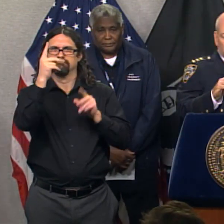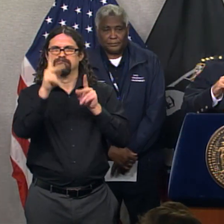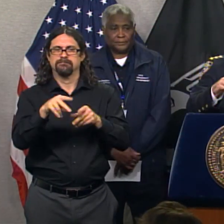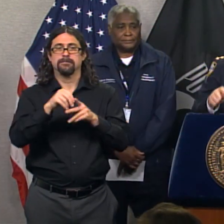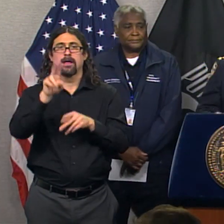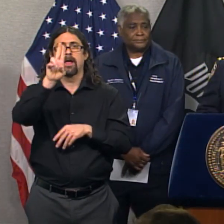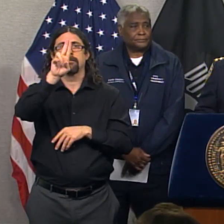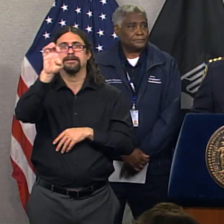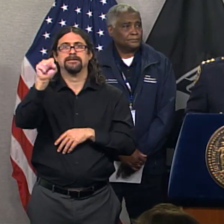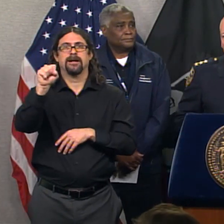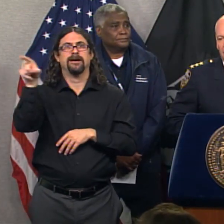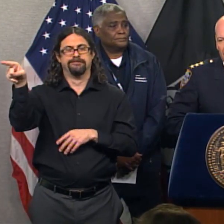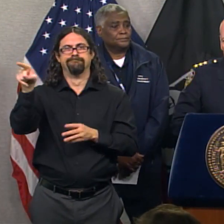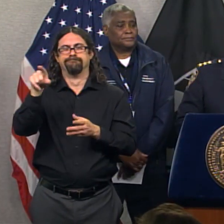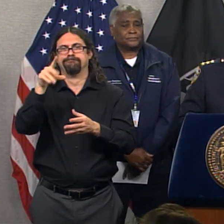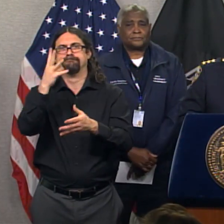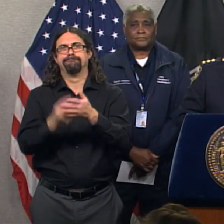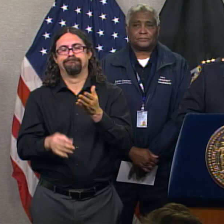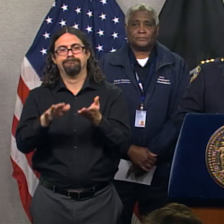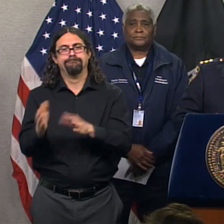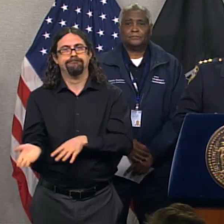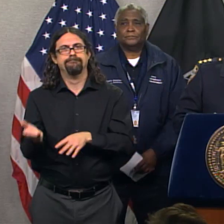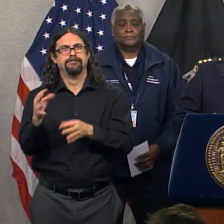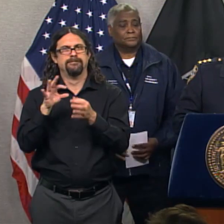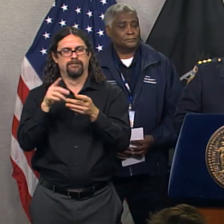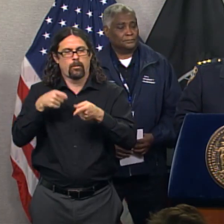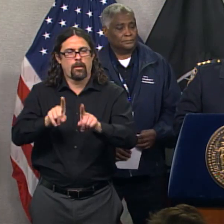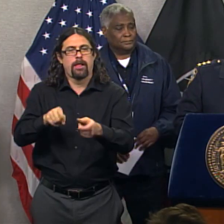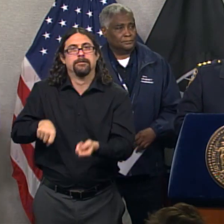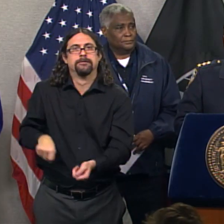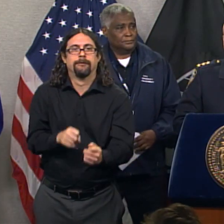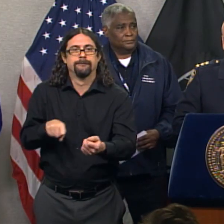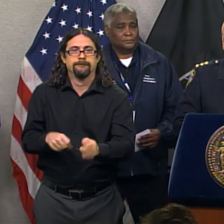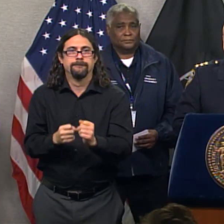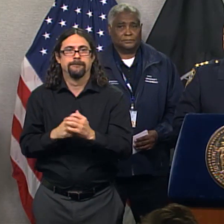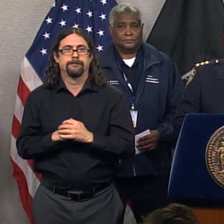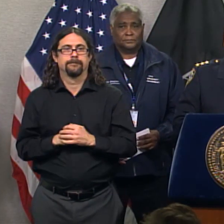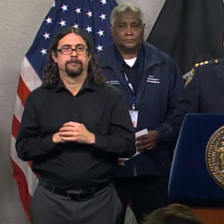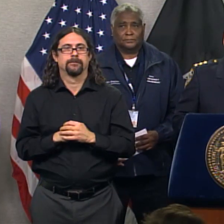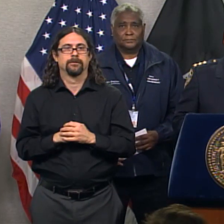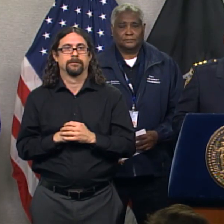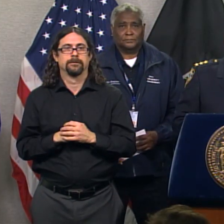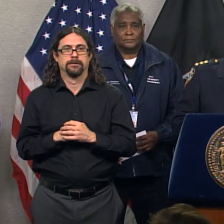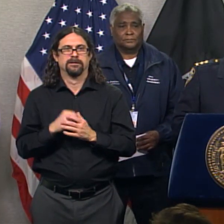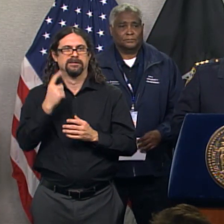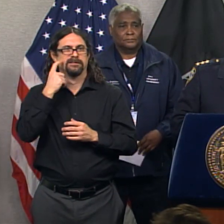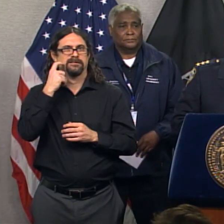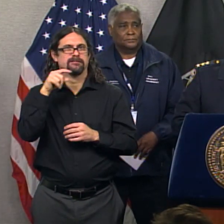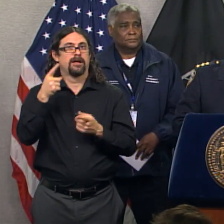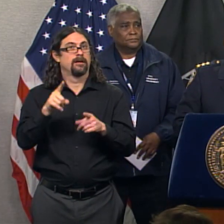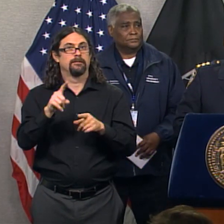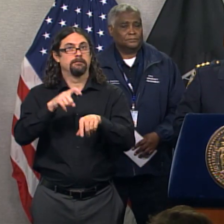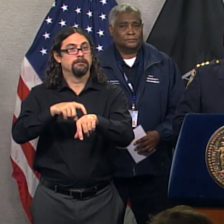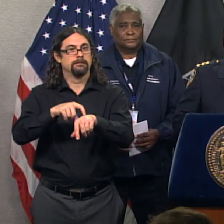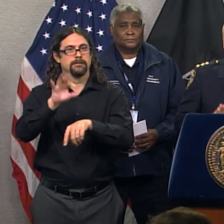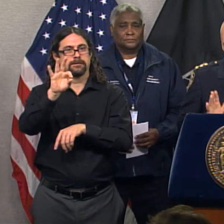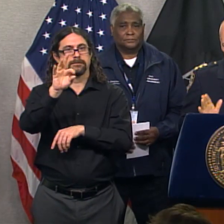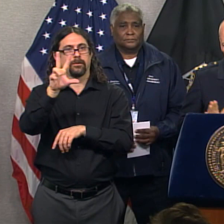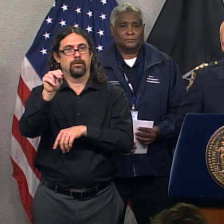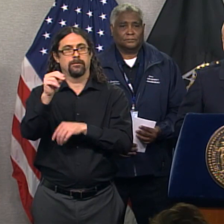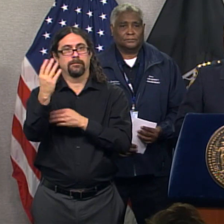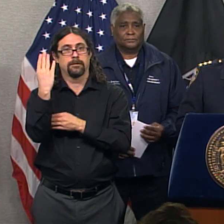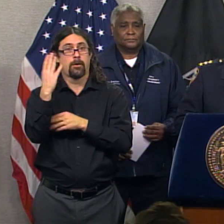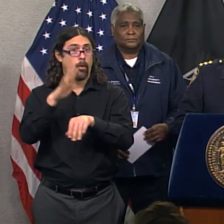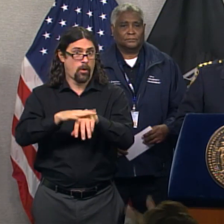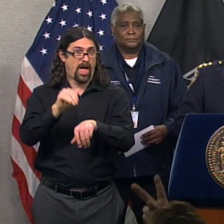Yeah, so what we have so far, it happened around 9:30 this morning. Doorman's out in front of his building on 93rd Street. He's shoveling the snow. He slips and falls through